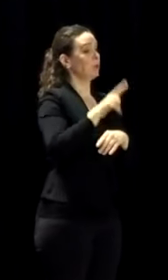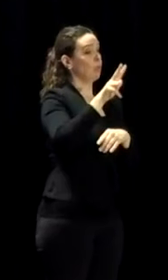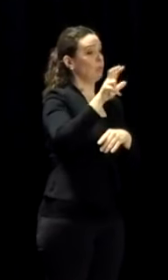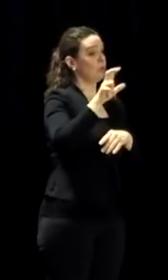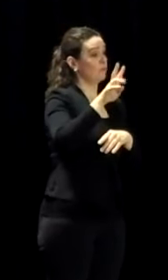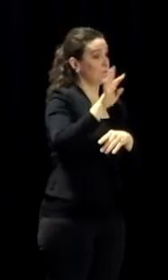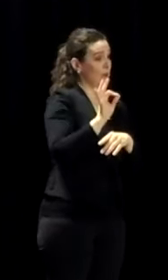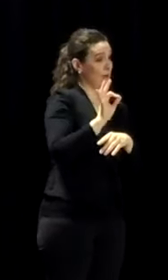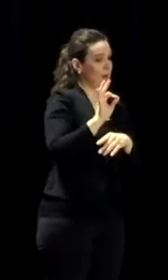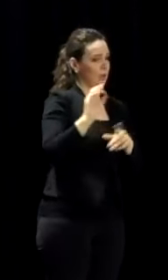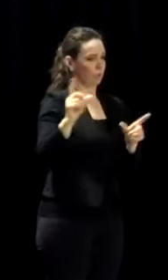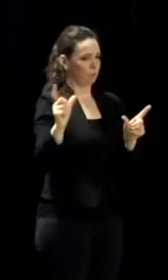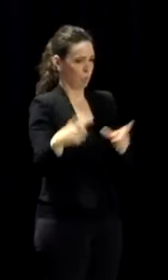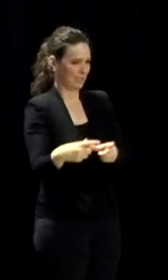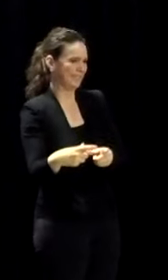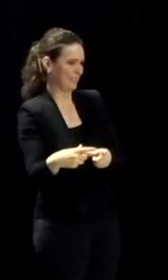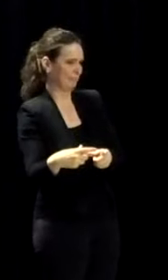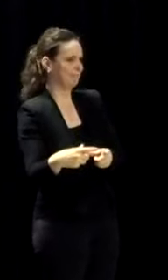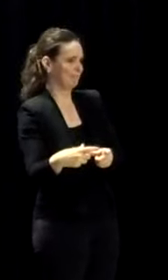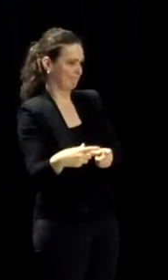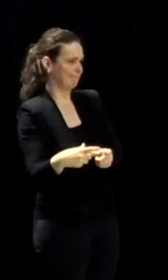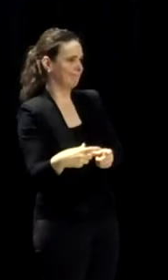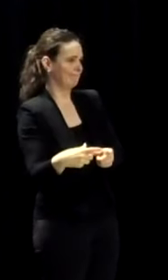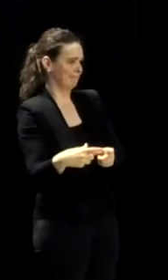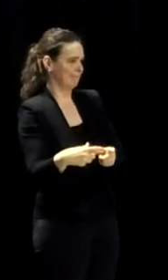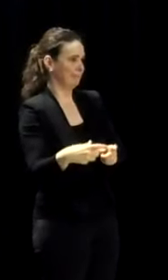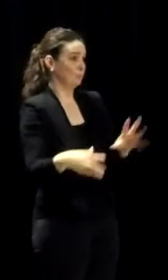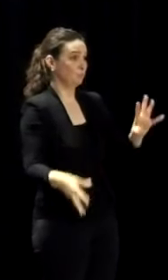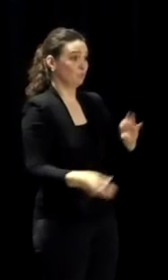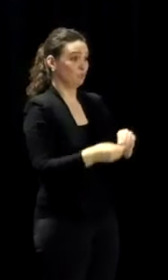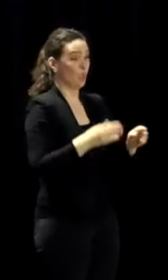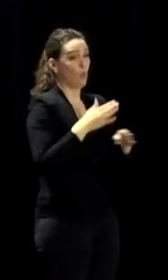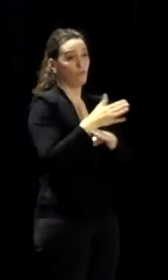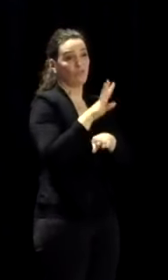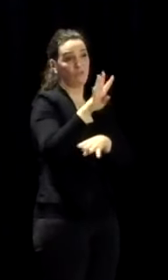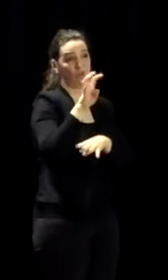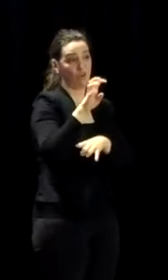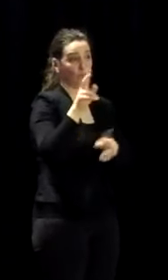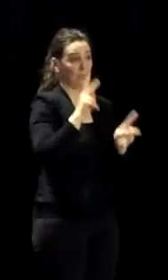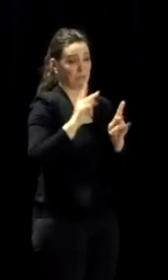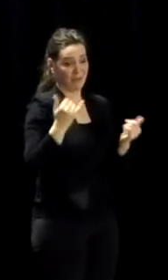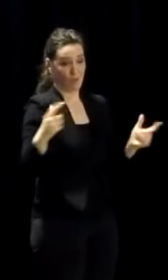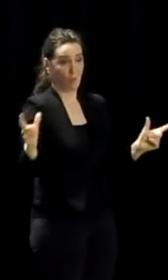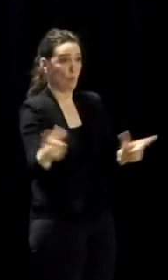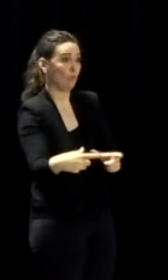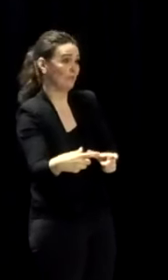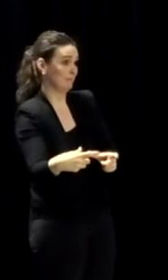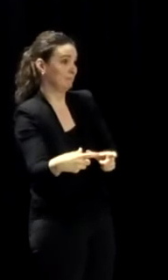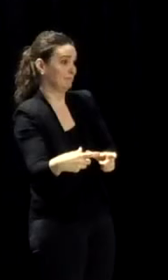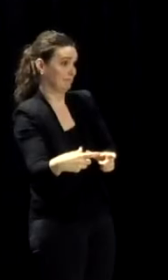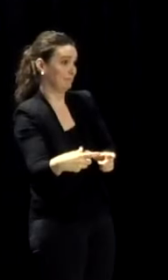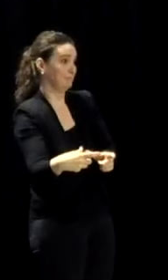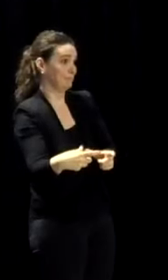together with our positive cases, we have well over 400 people that are in quarantine.